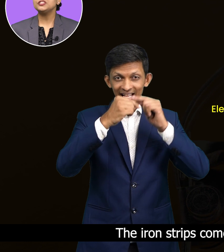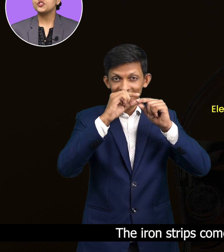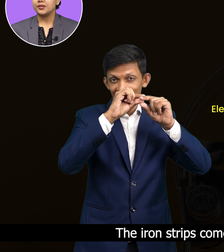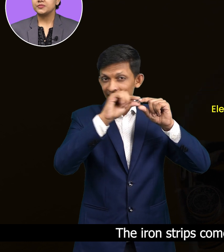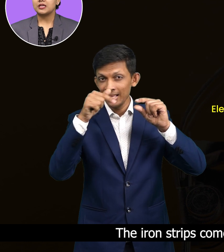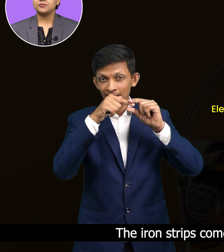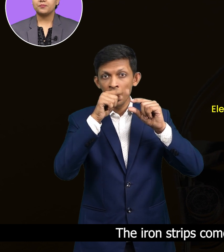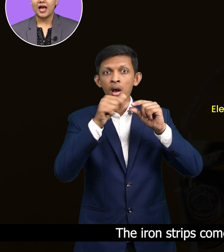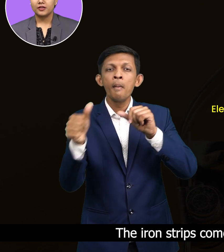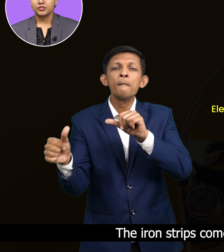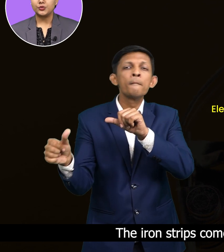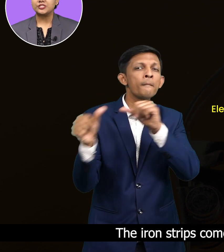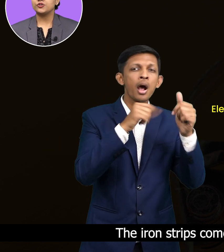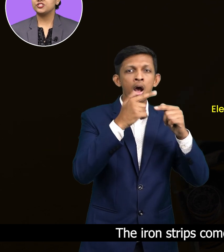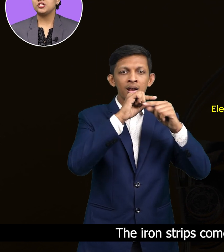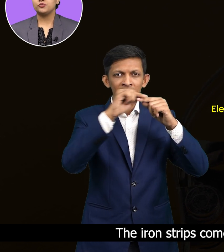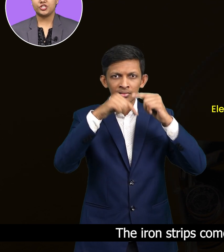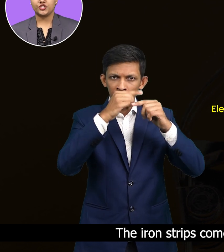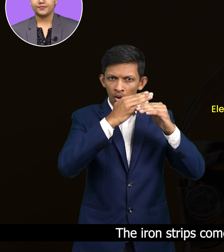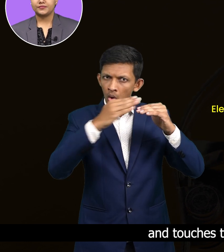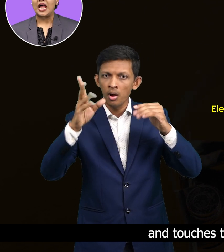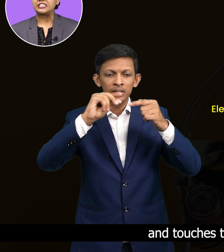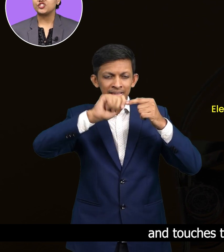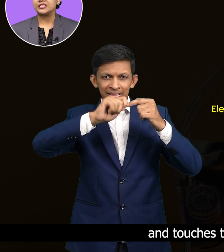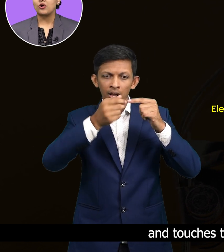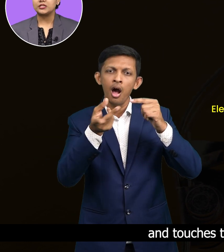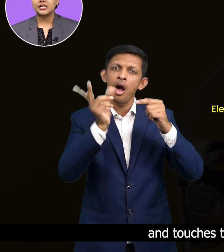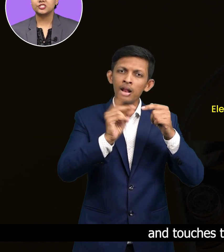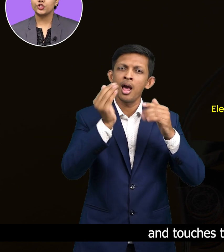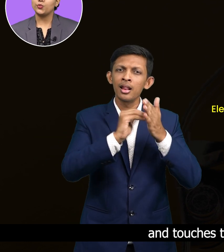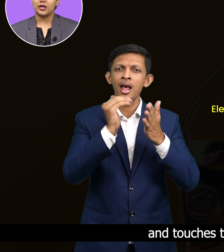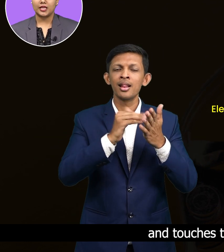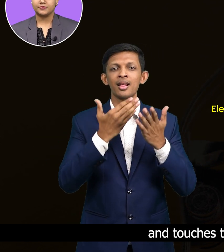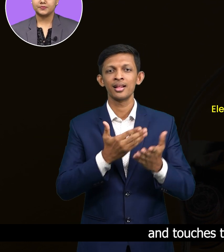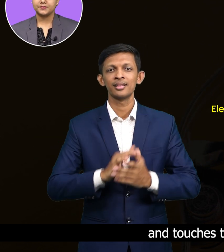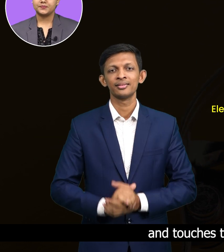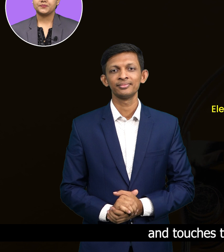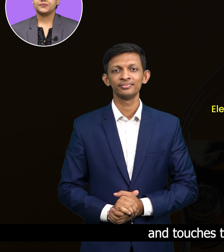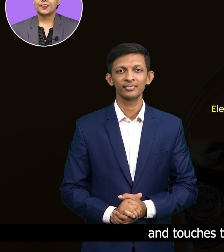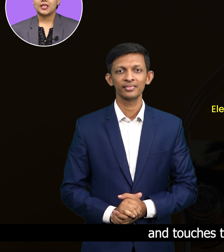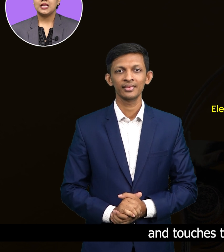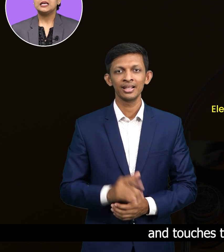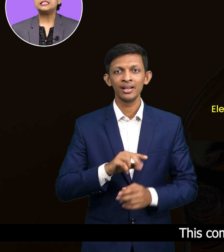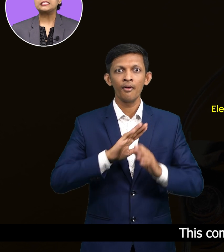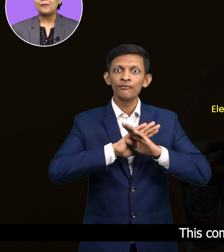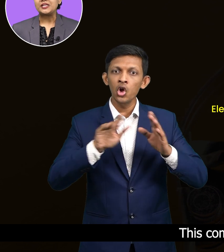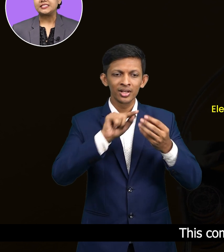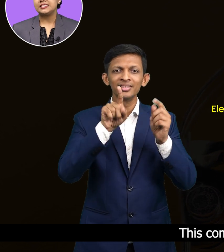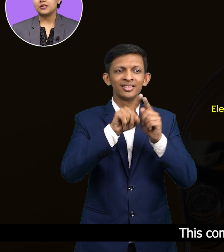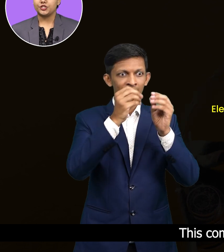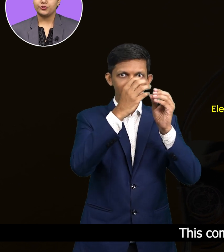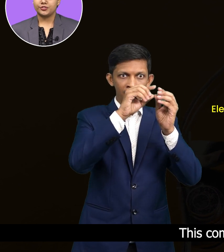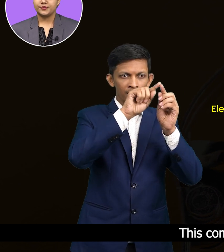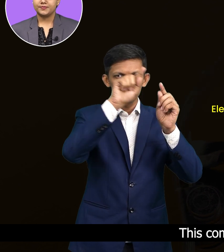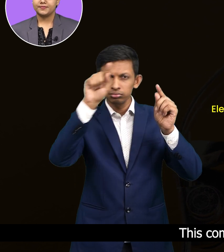The iron strip comes back to its original position and touches the contact screw again. This completes